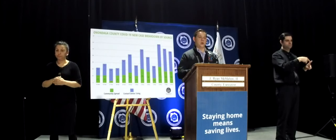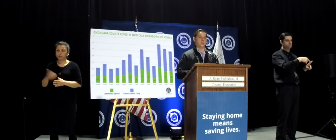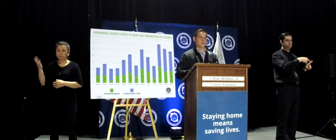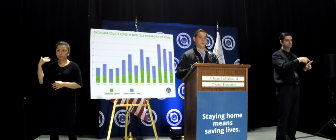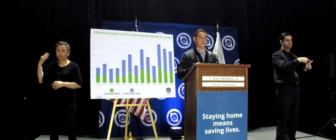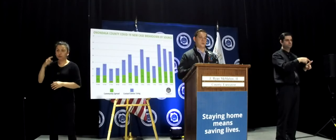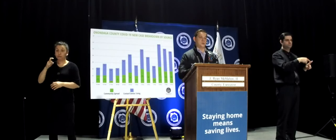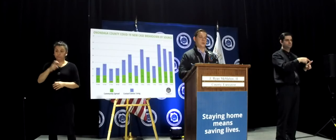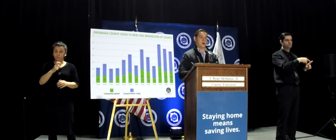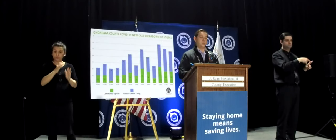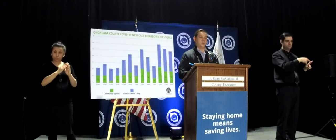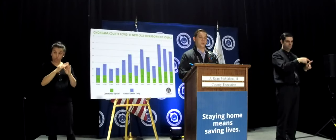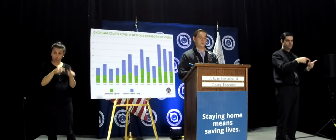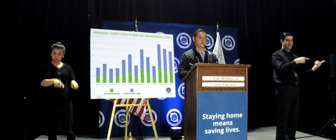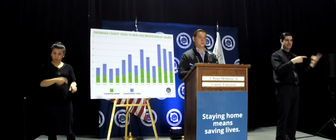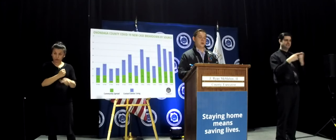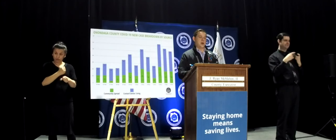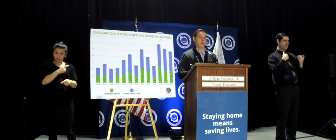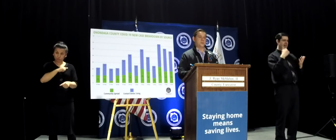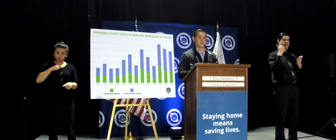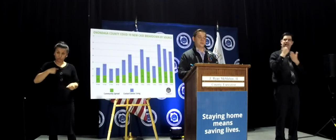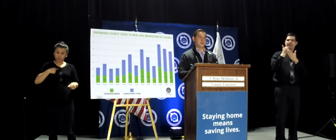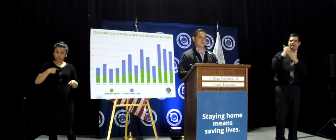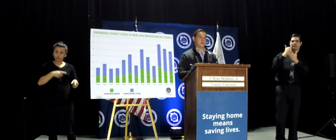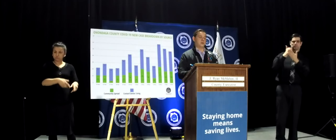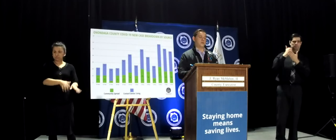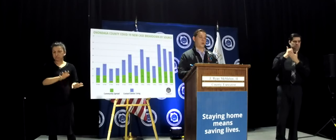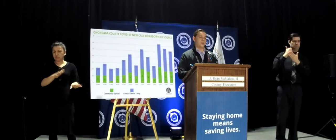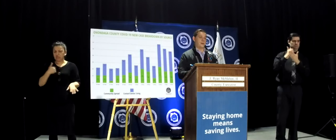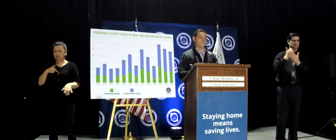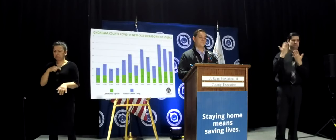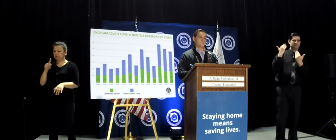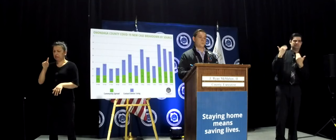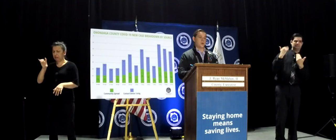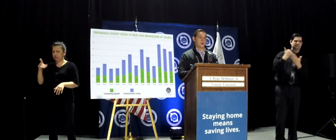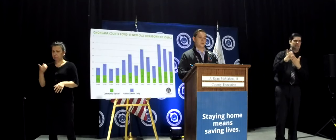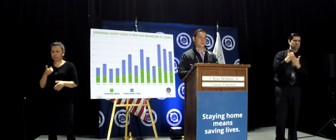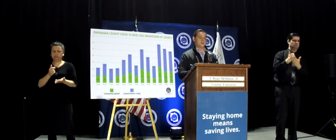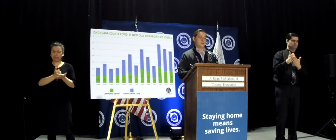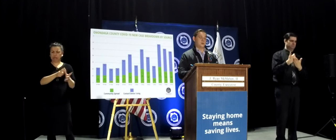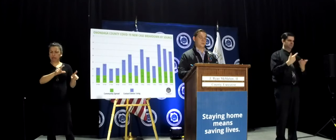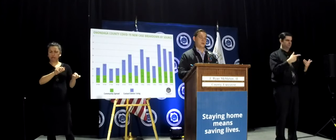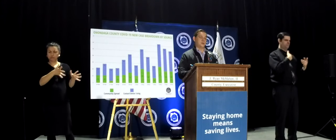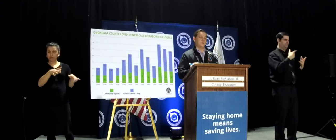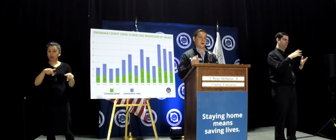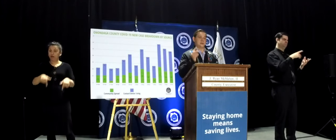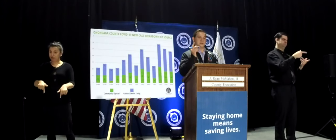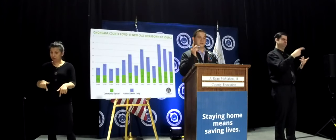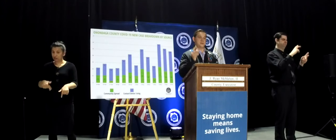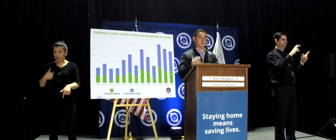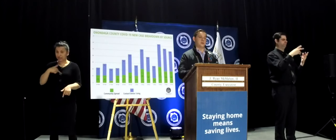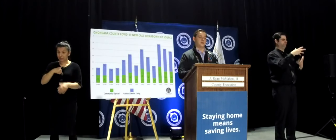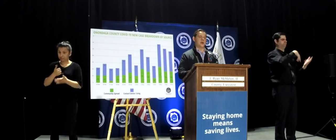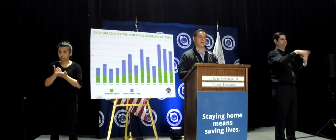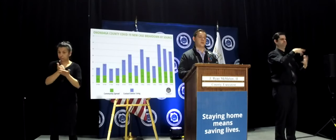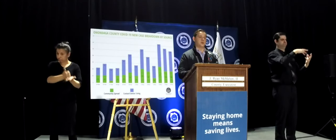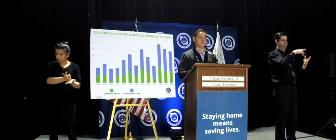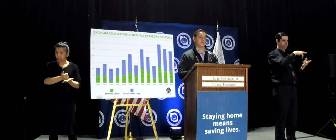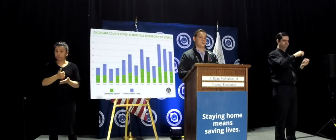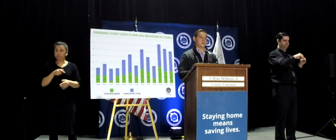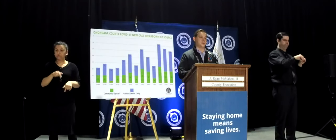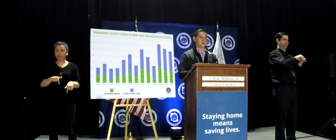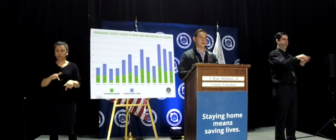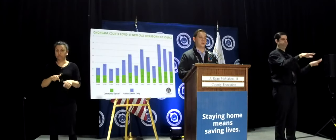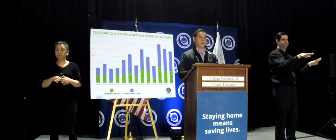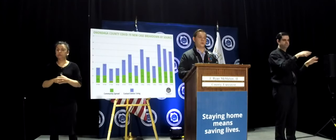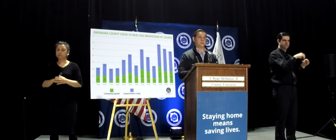use our resources and our ability to help get things done for them, still being the fact that their regulatory